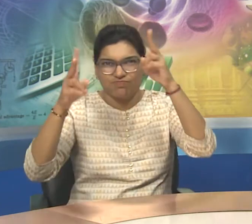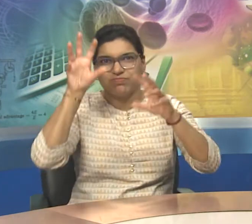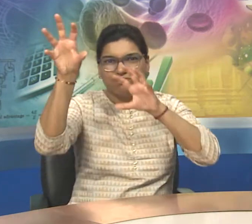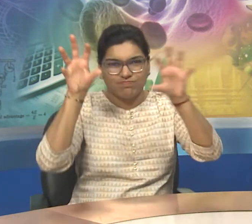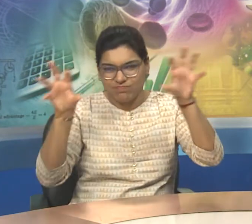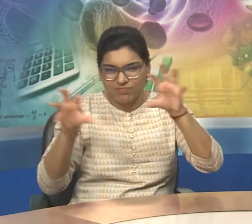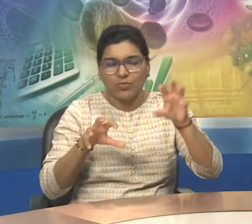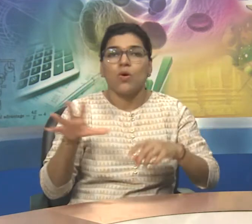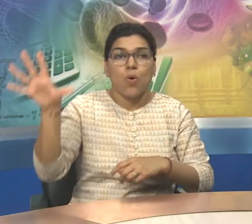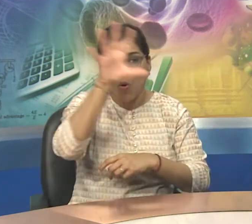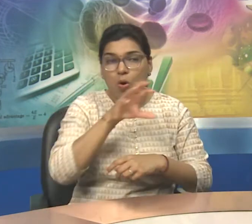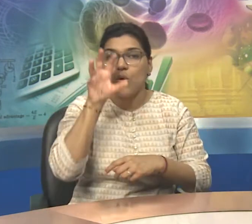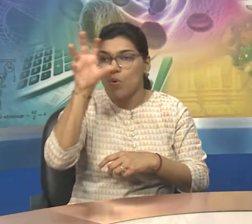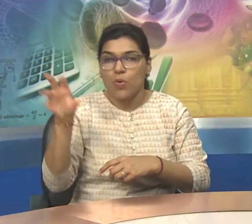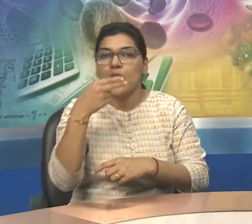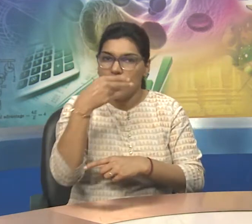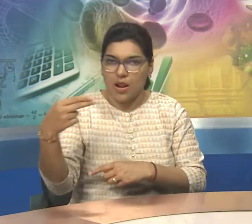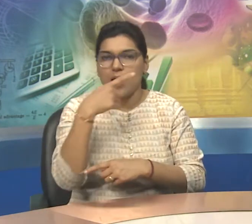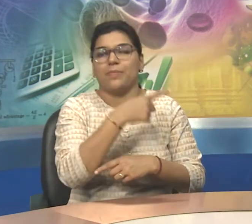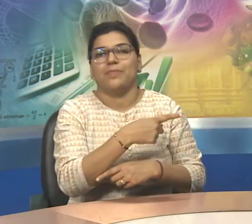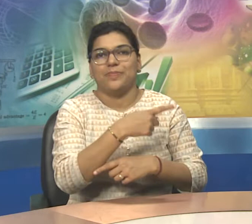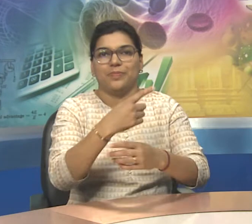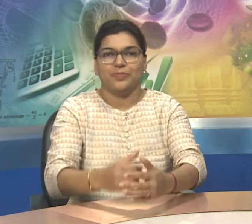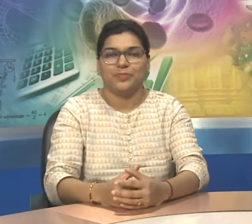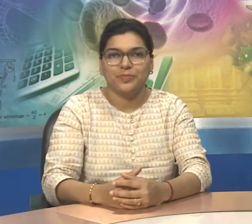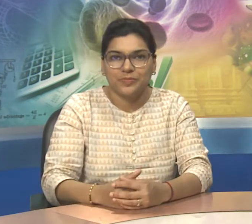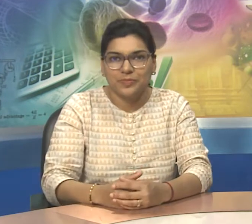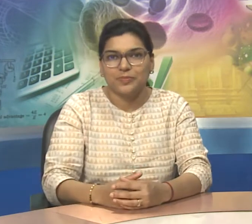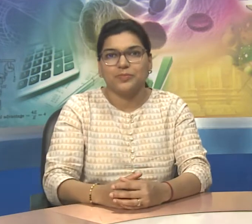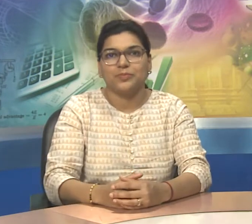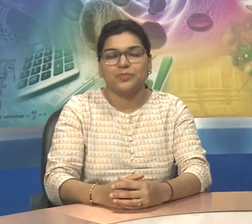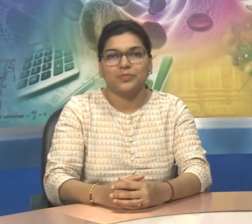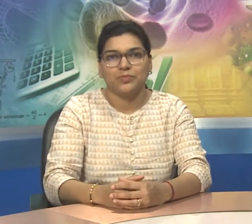such as Kerala, Tamil Nadu, etc.